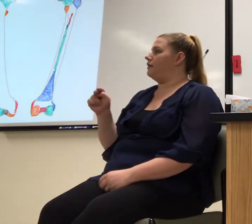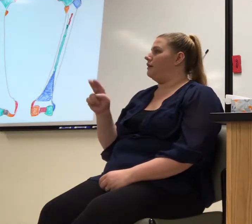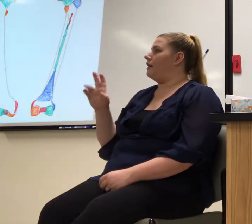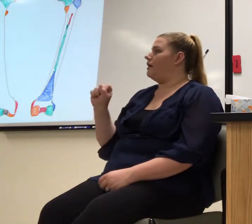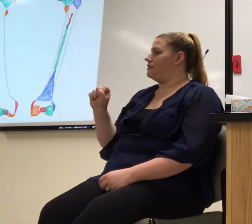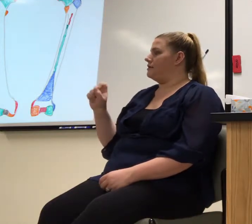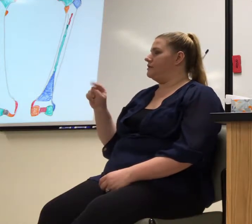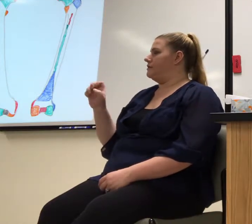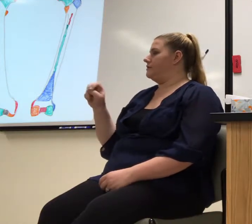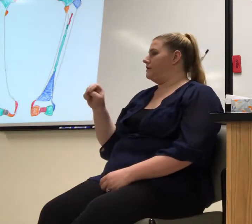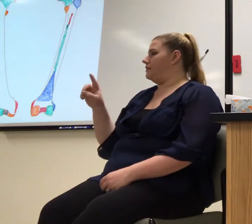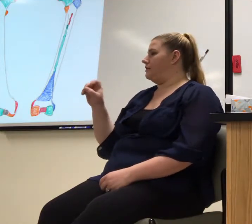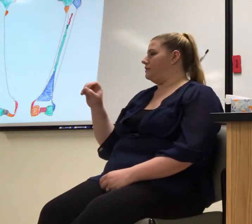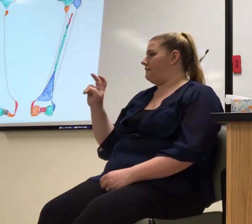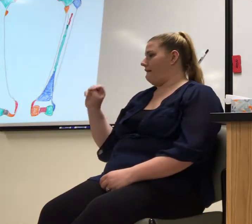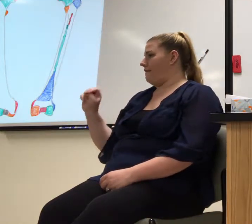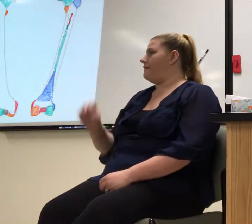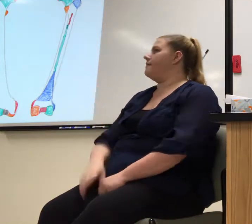adductor